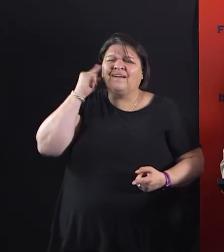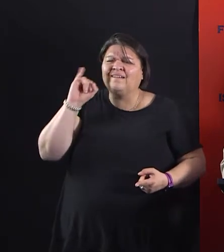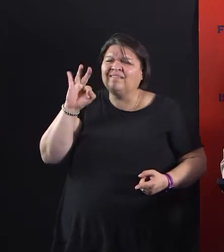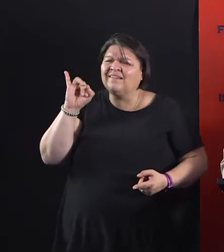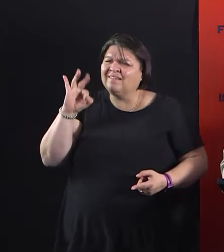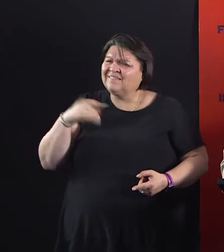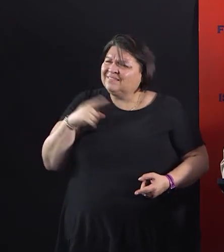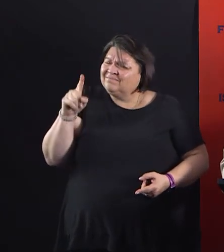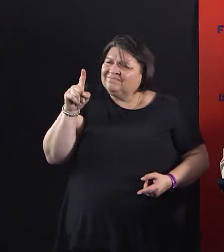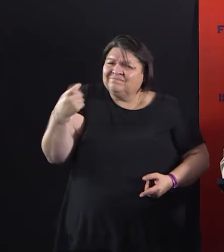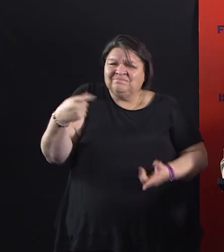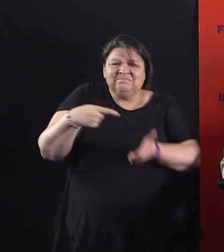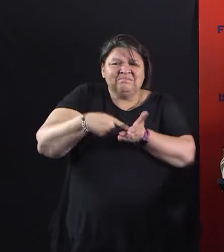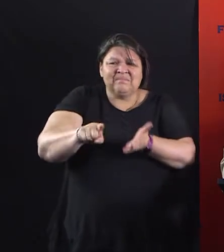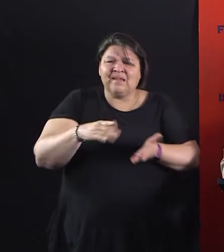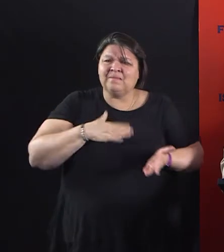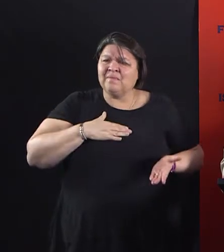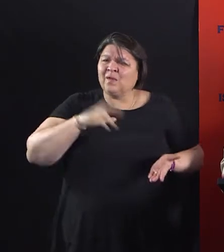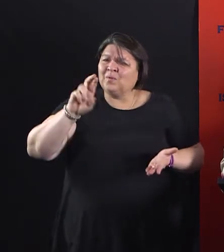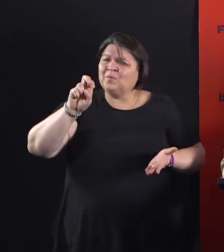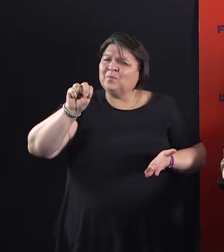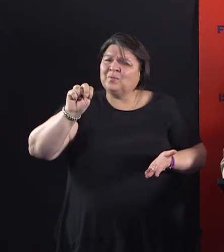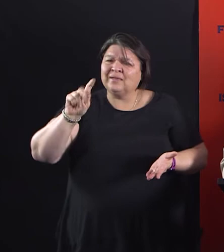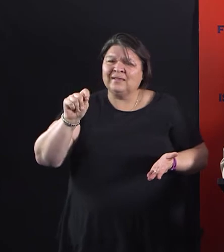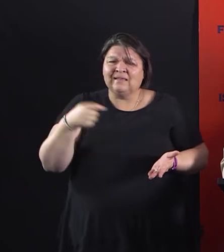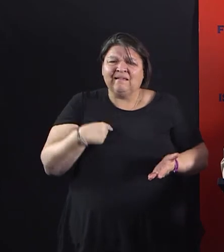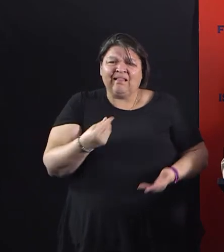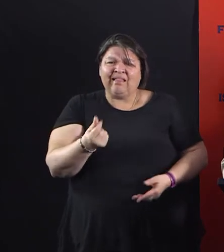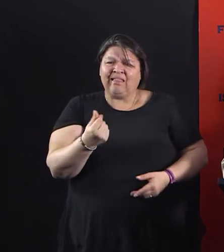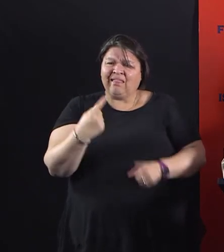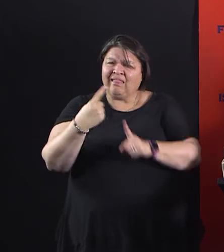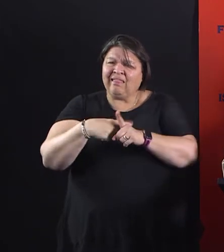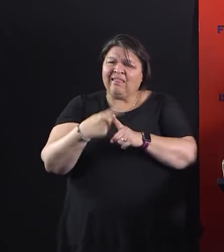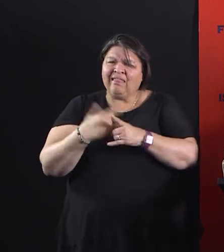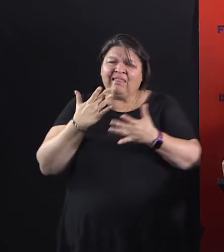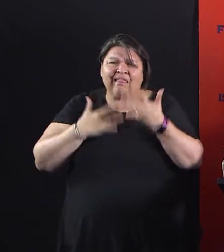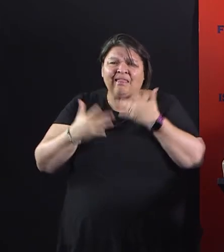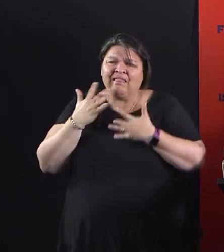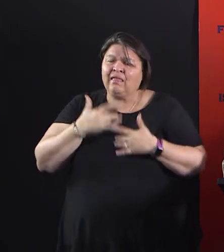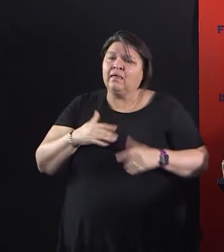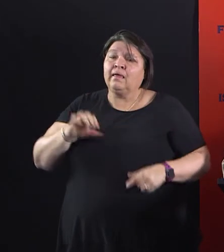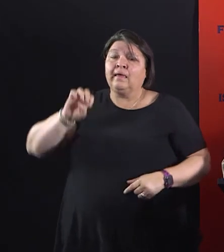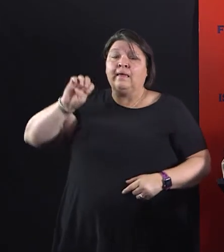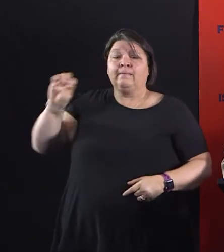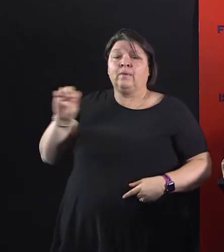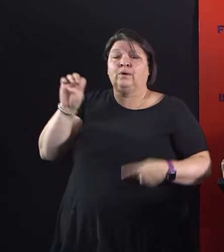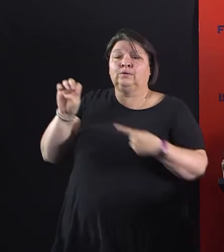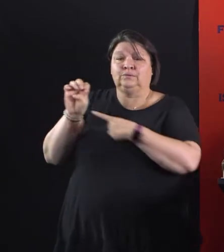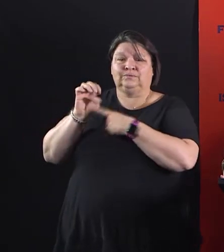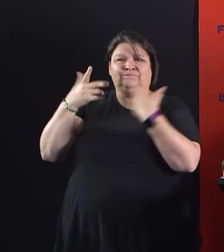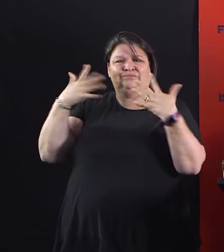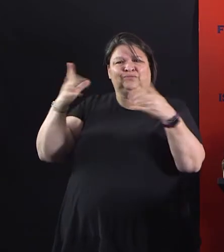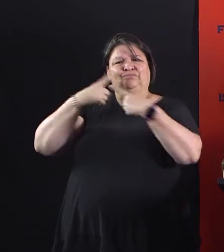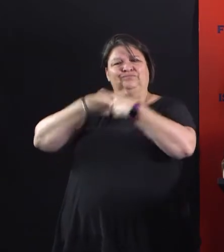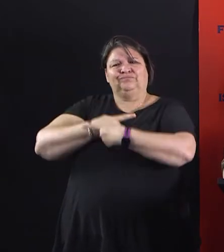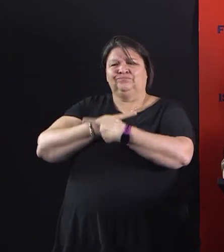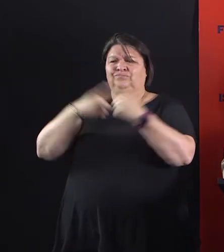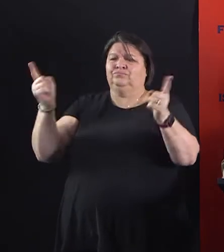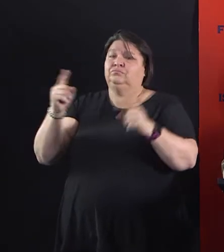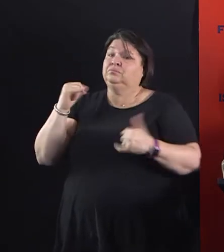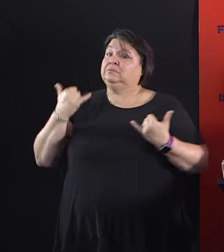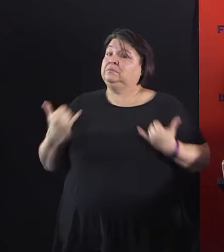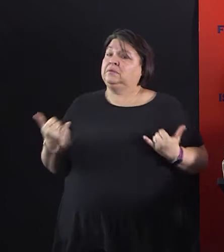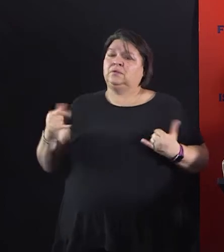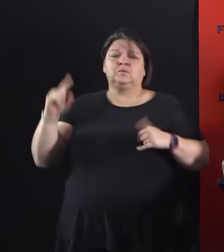Under the emergency order, you will not be evicted. Your landlords will work with you, your apartment